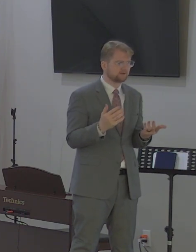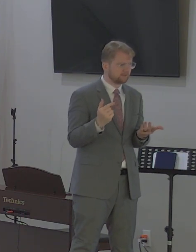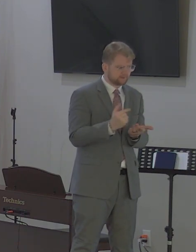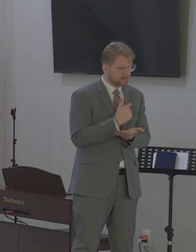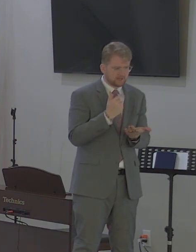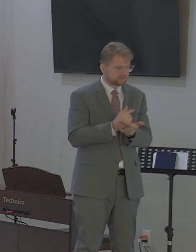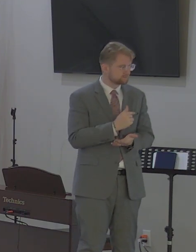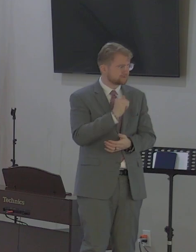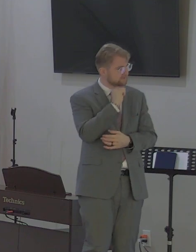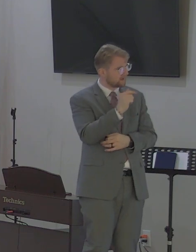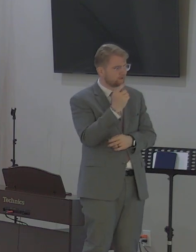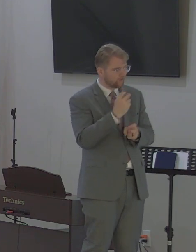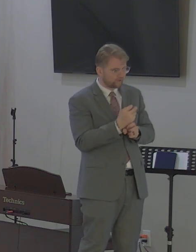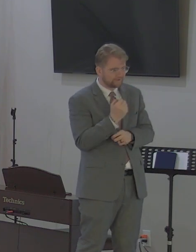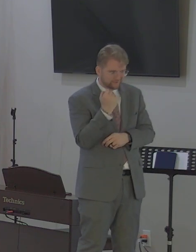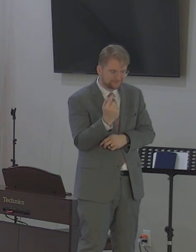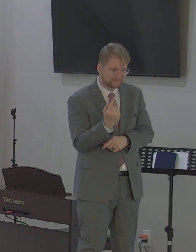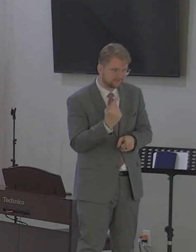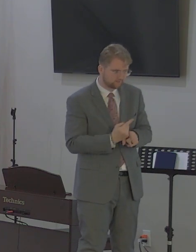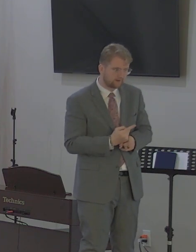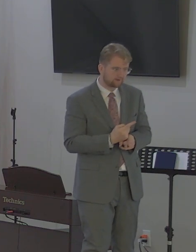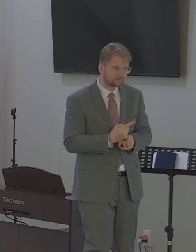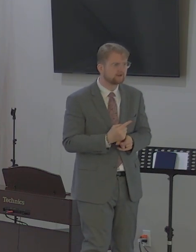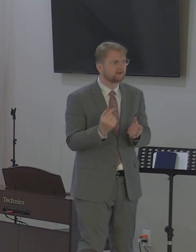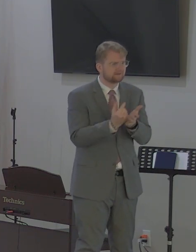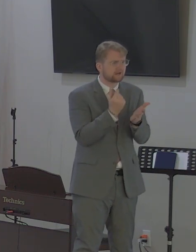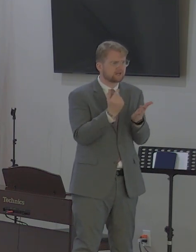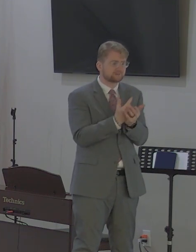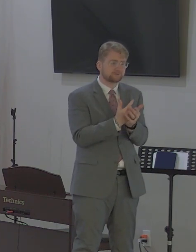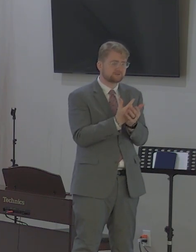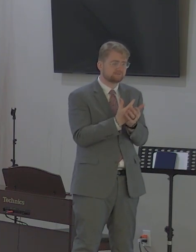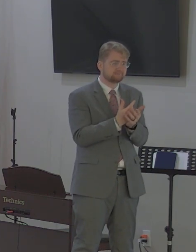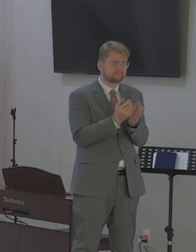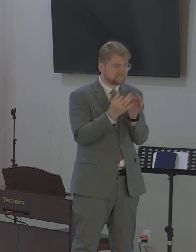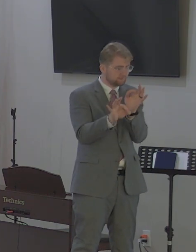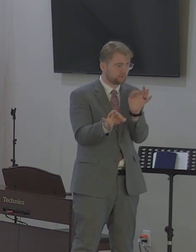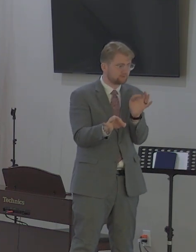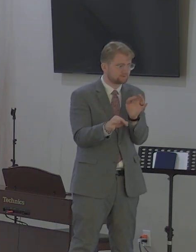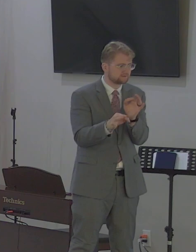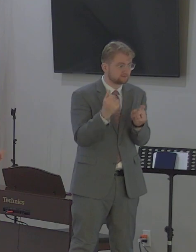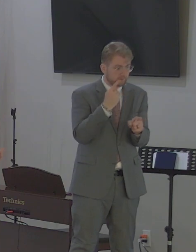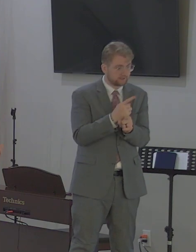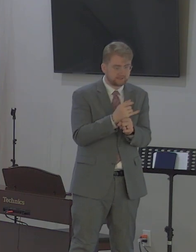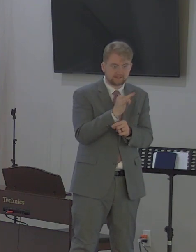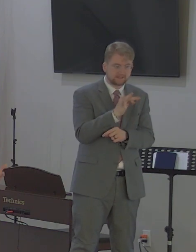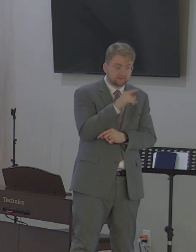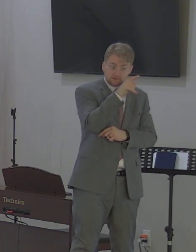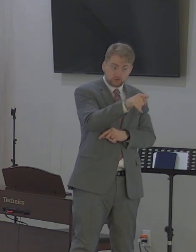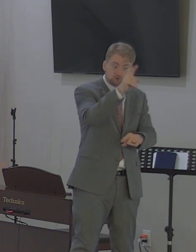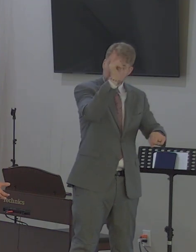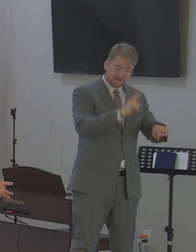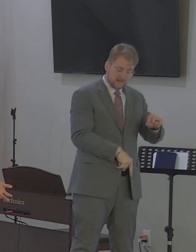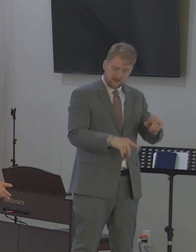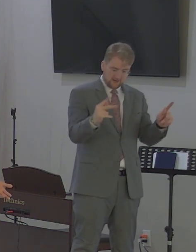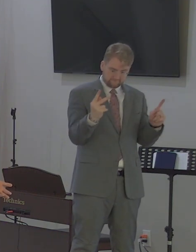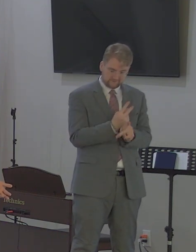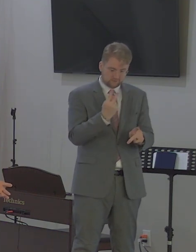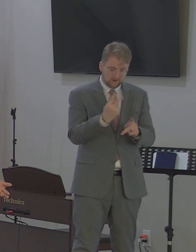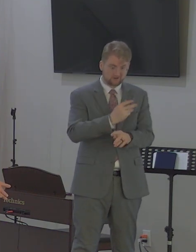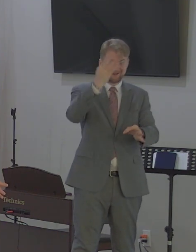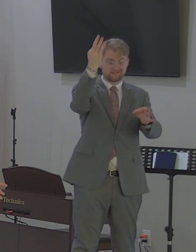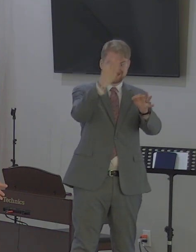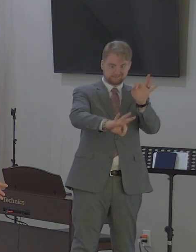to understand from the Bible? It's very, very, very simple. If you can't get the simple doctrine of salvation